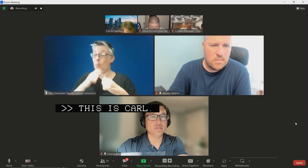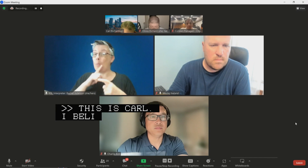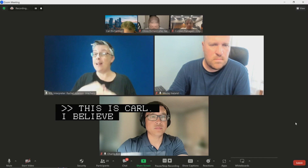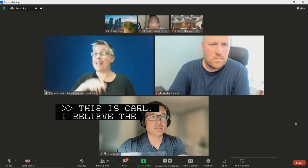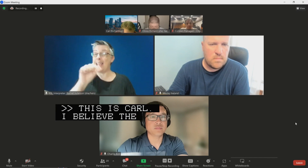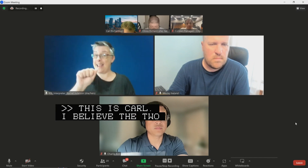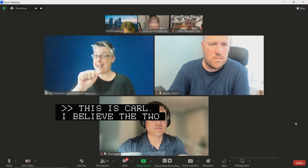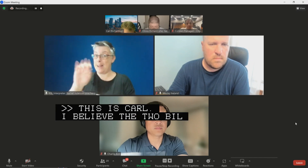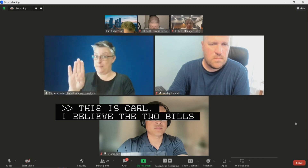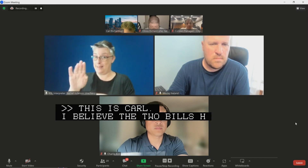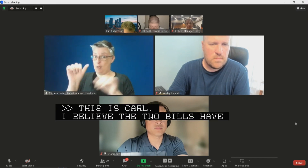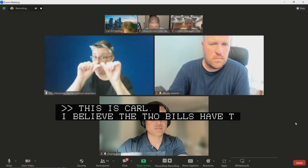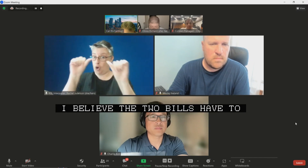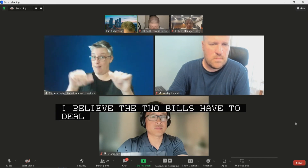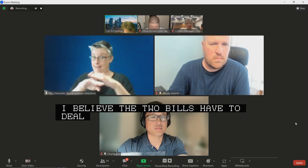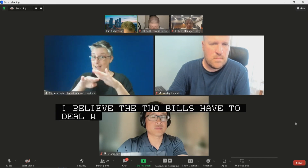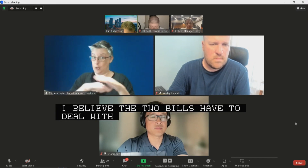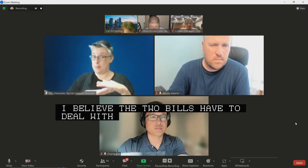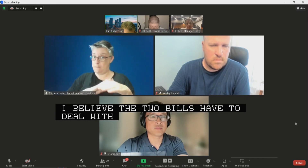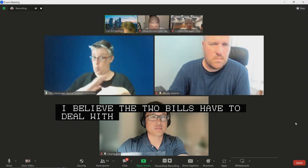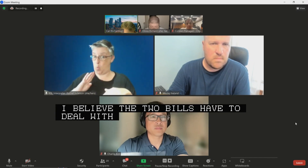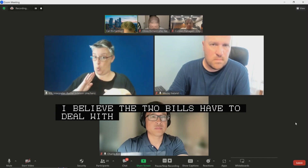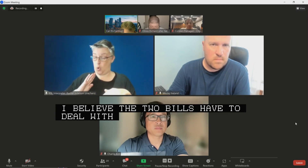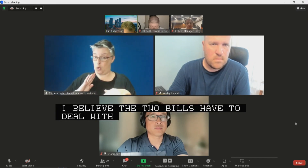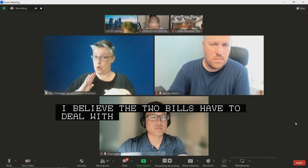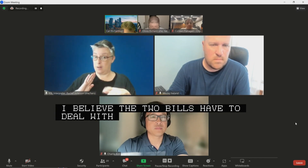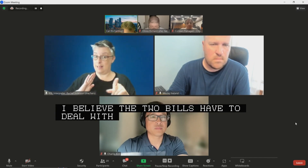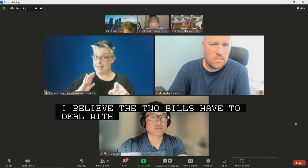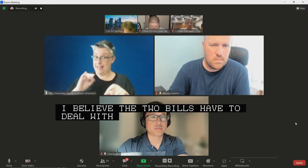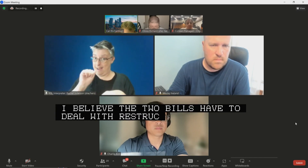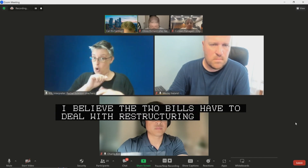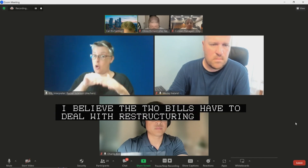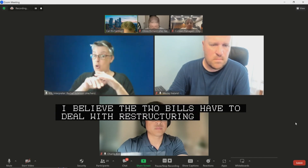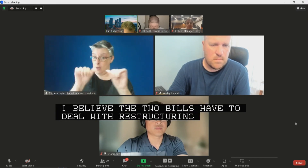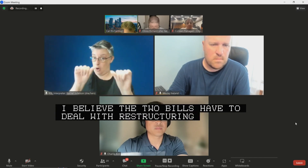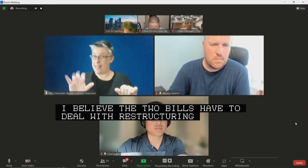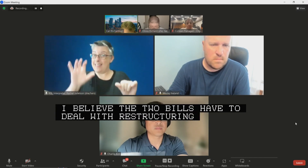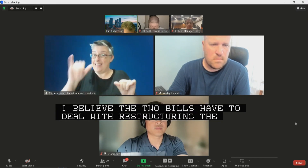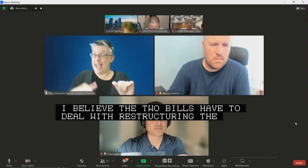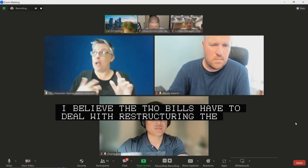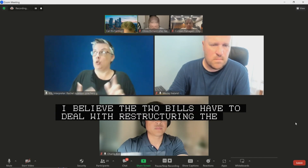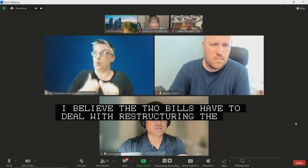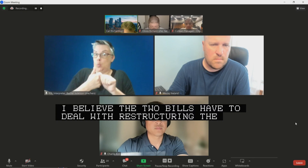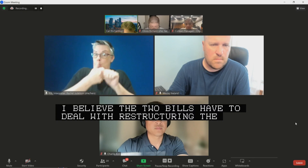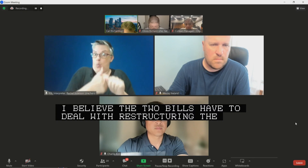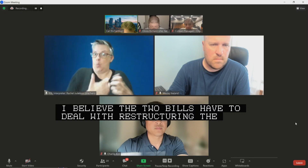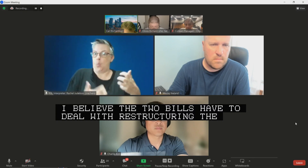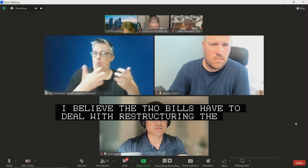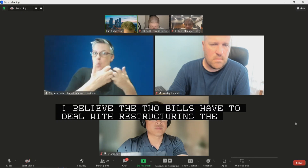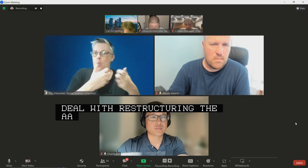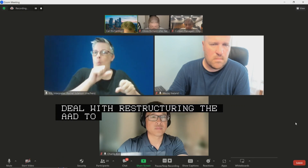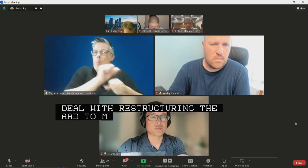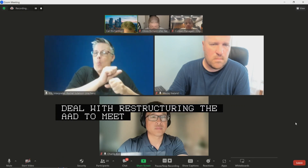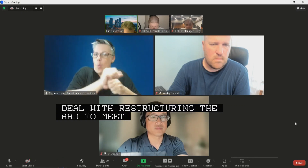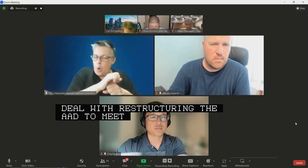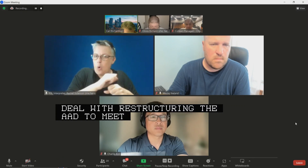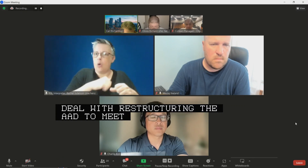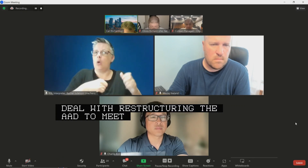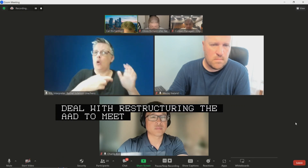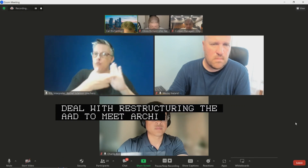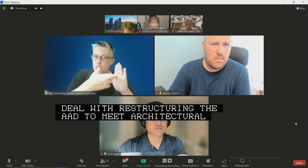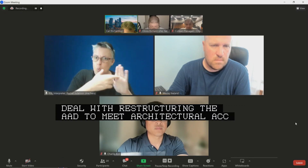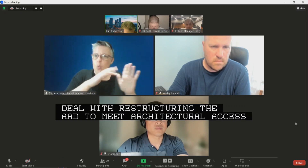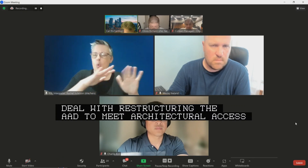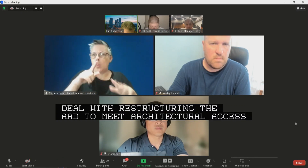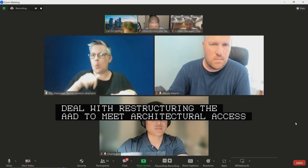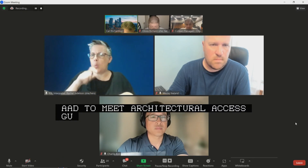AAB to meet architectural access guidelines in terms of employment and house employment with